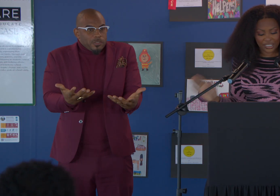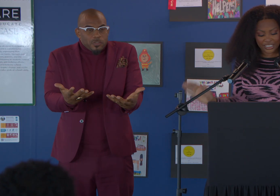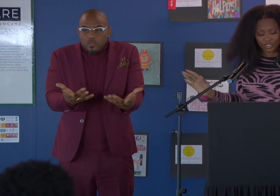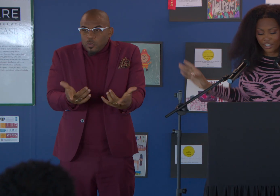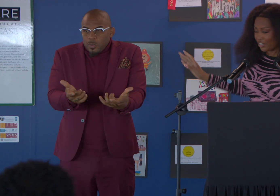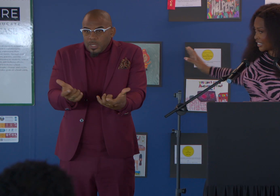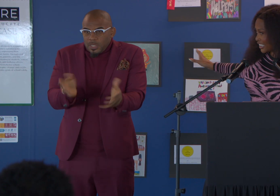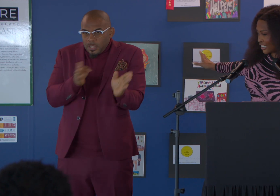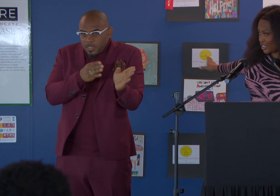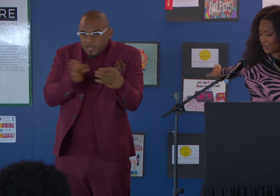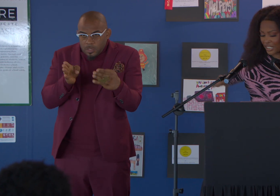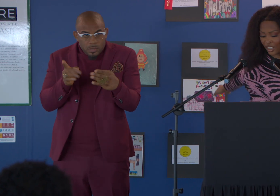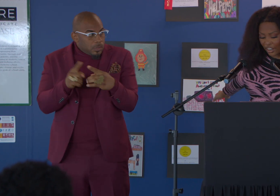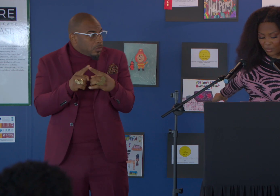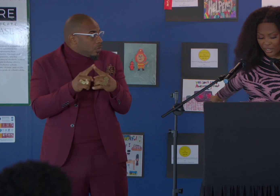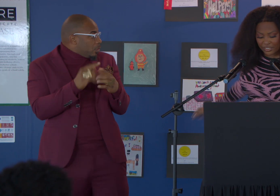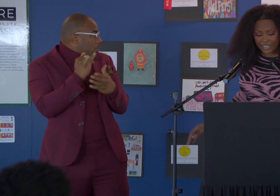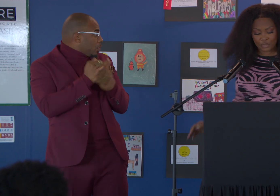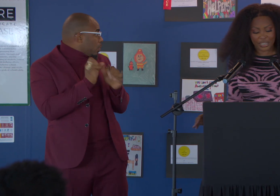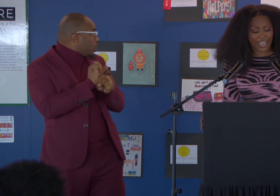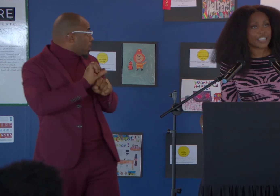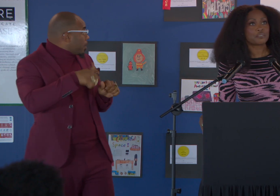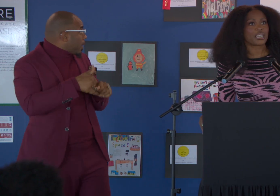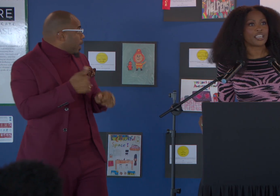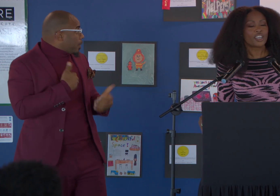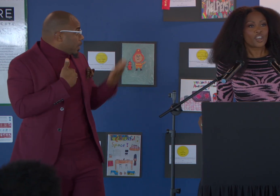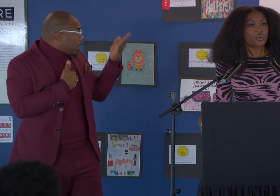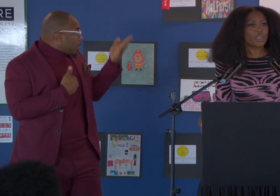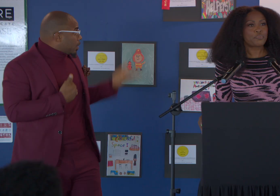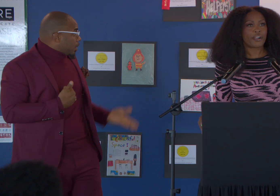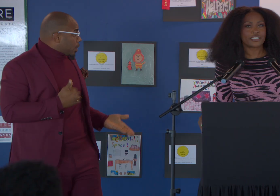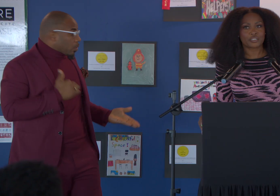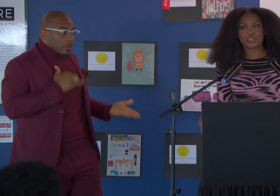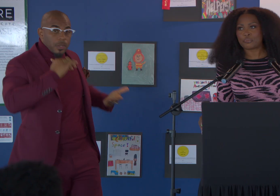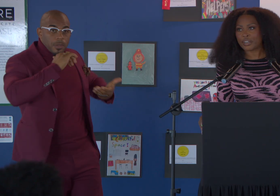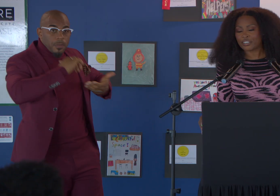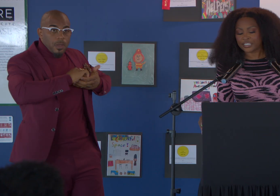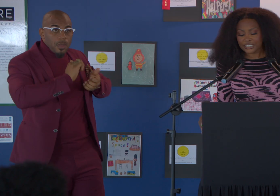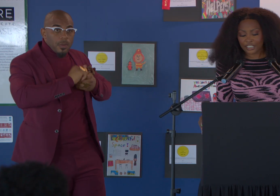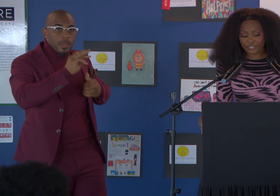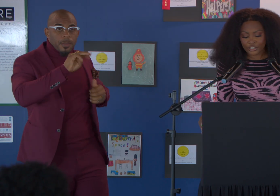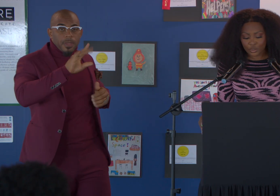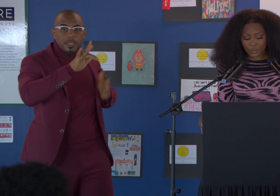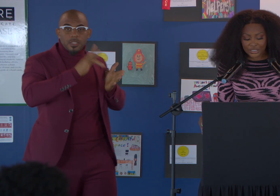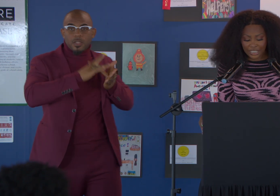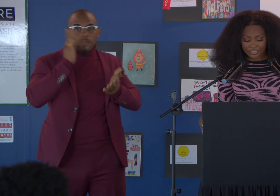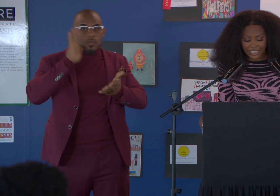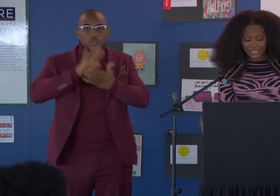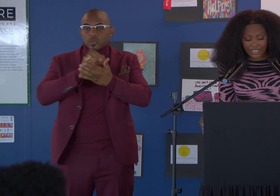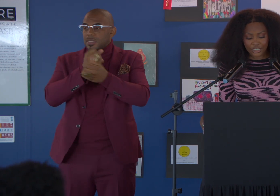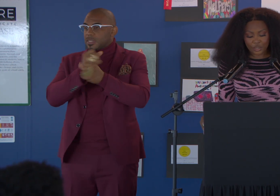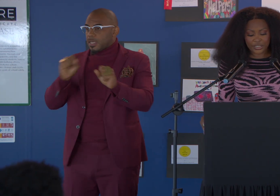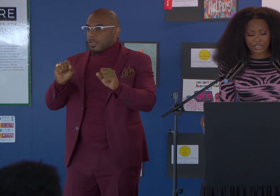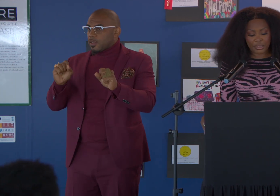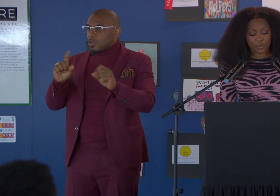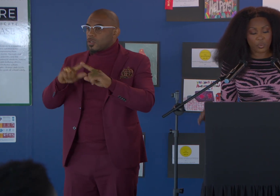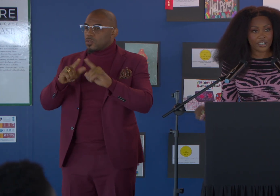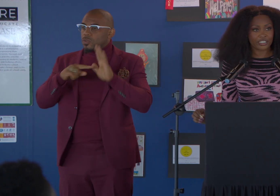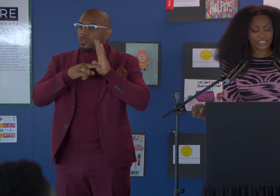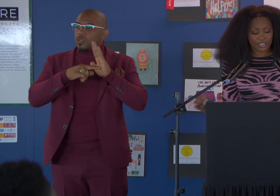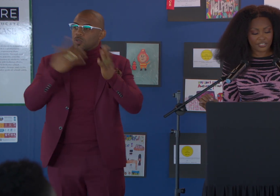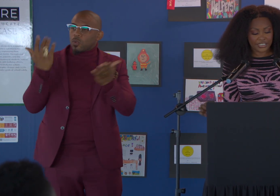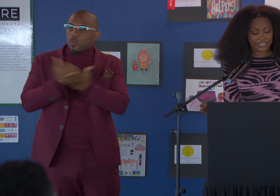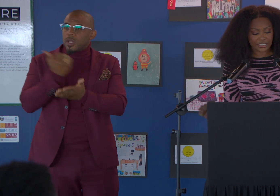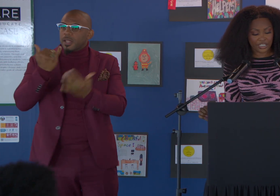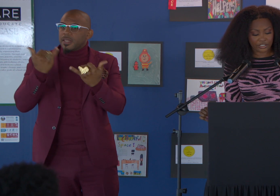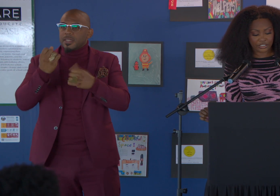to quickly draw your attention to this artwork that is behind me. We partnered with the Maryland Center for School Safety to exhibit the